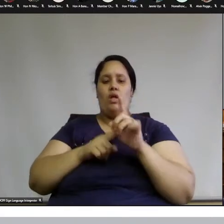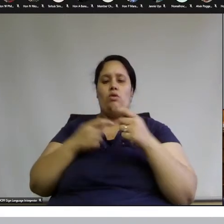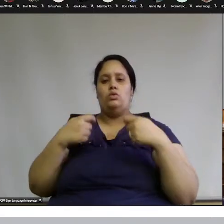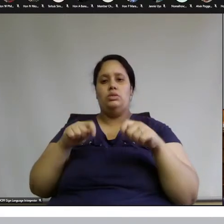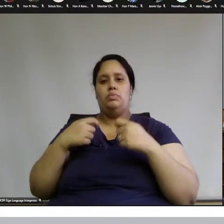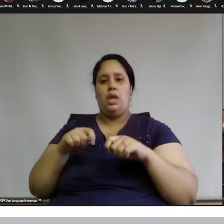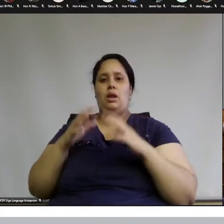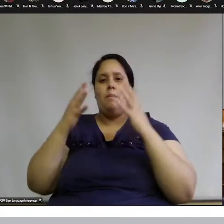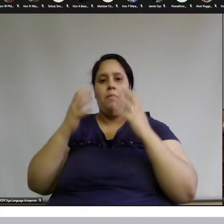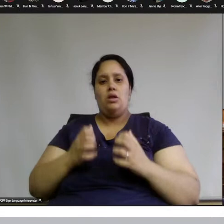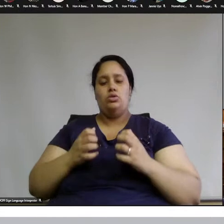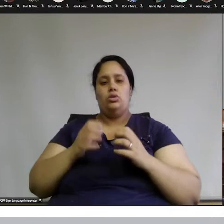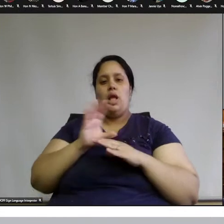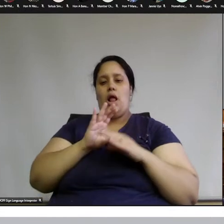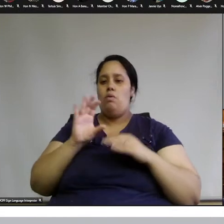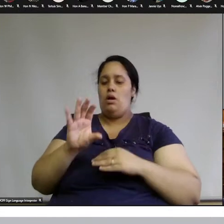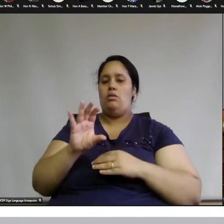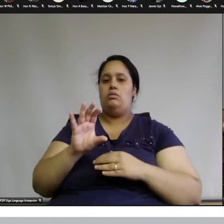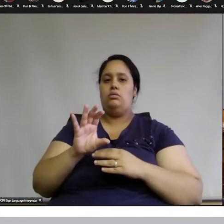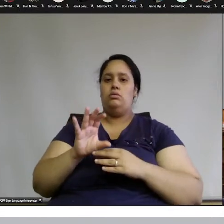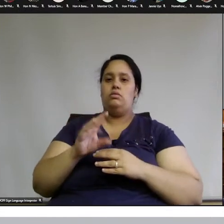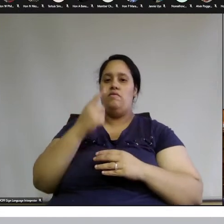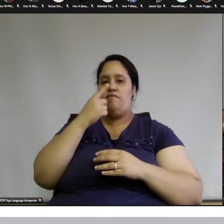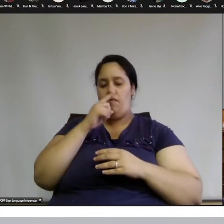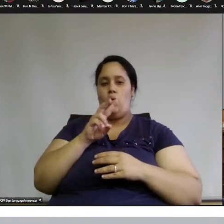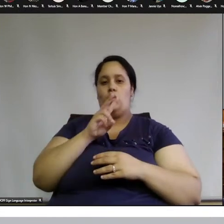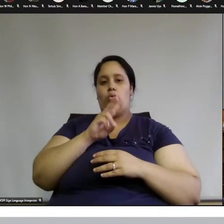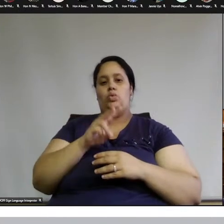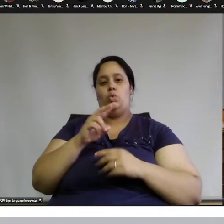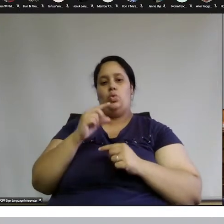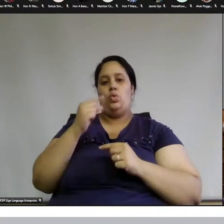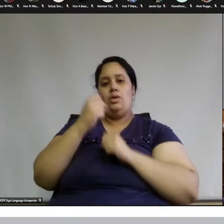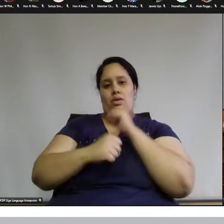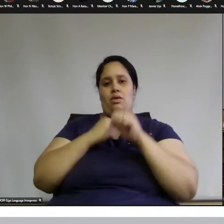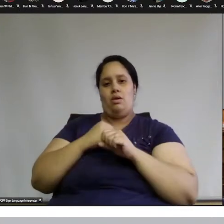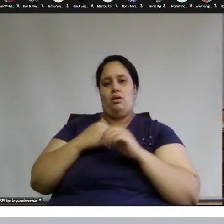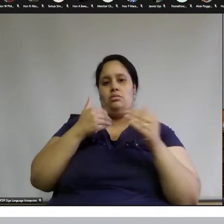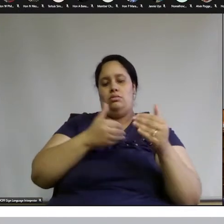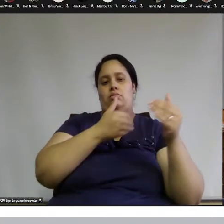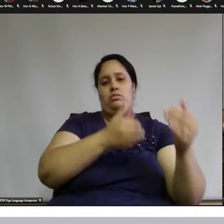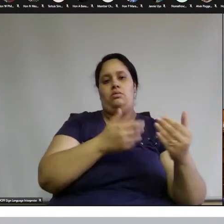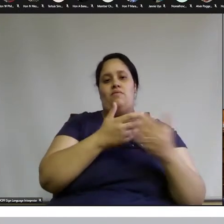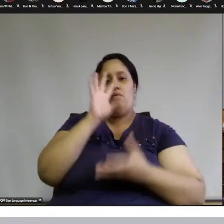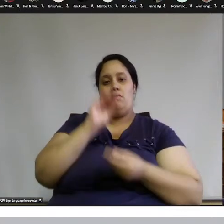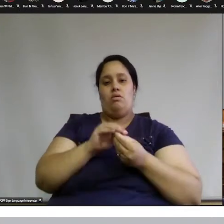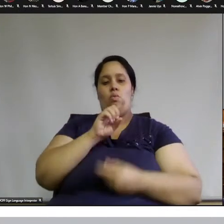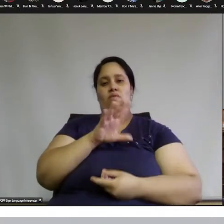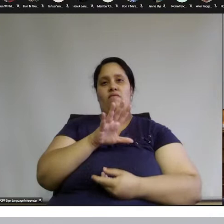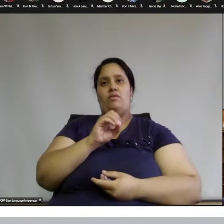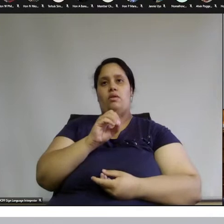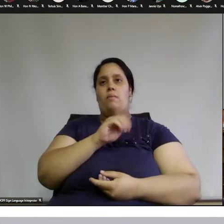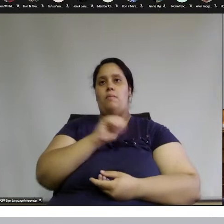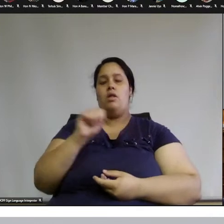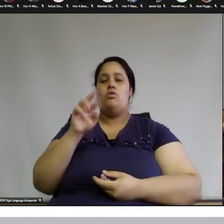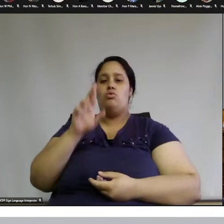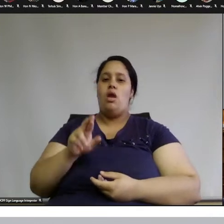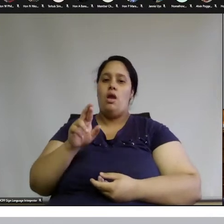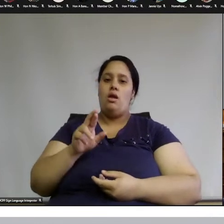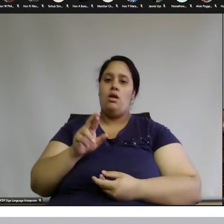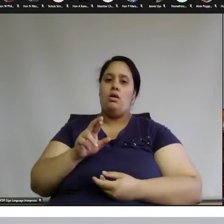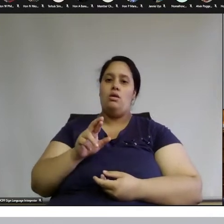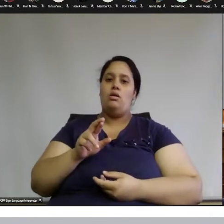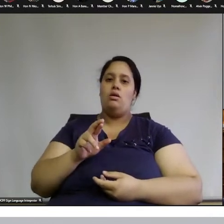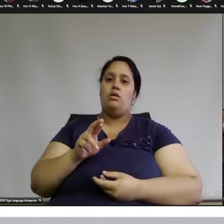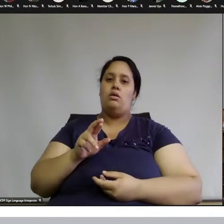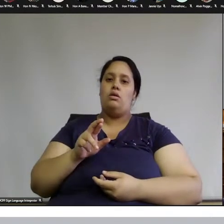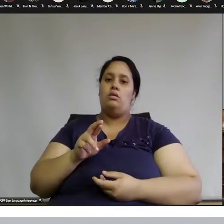its budget allocated for 2 consecutive years to the tune of 150 million to the